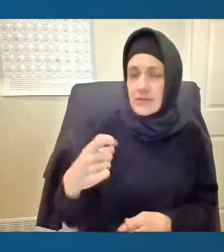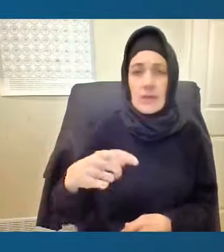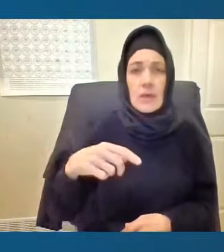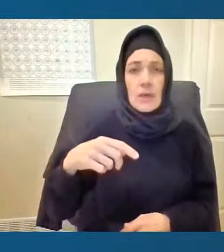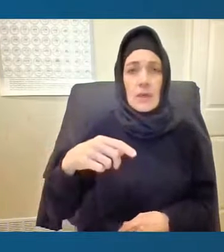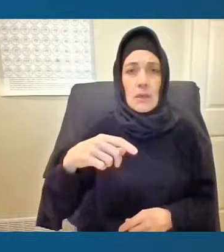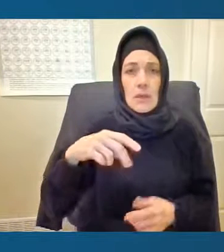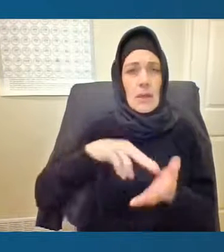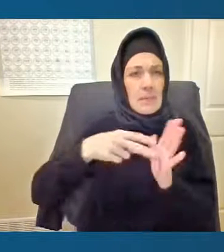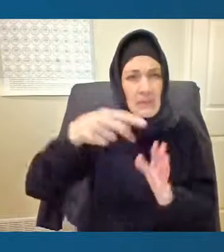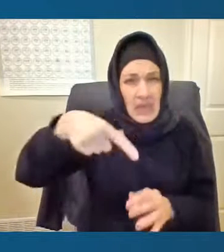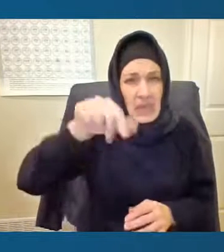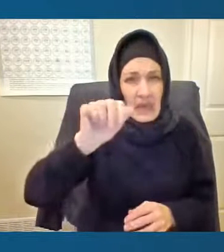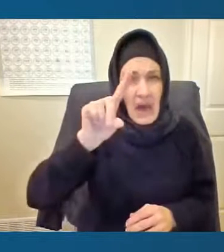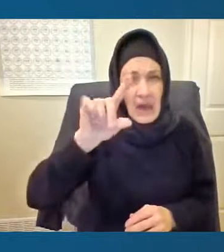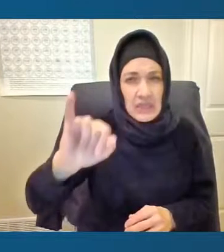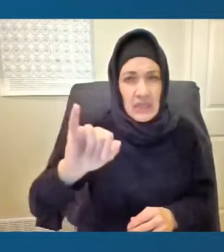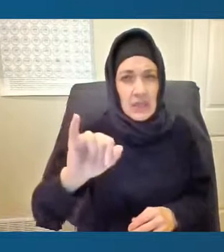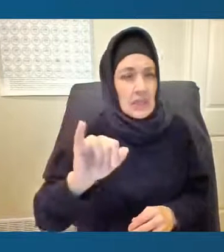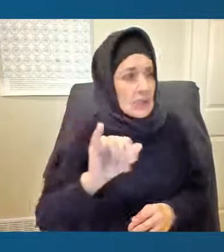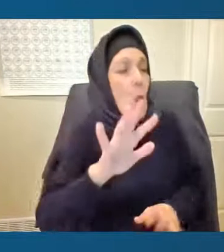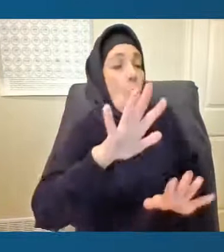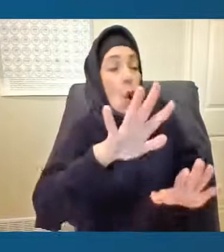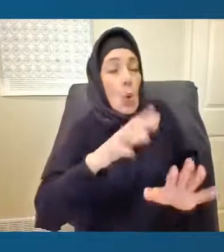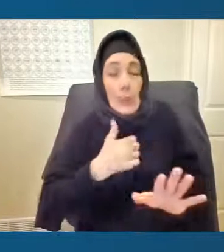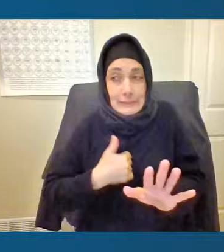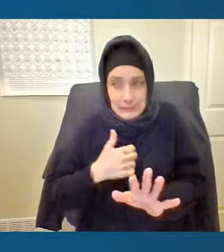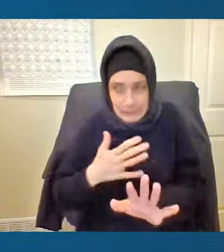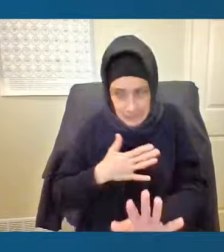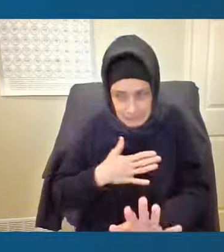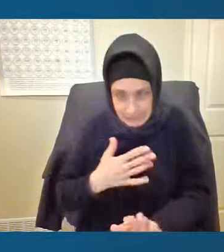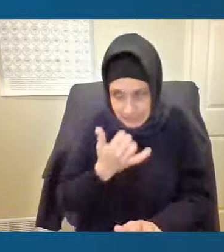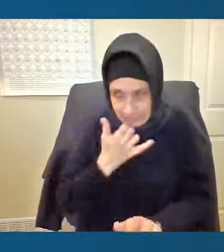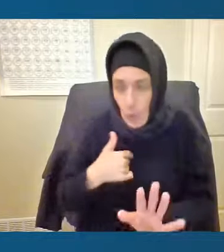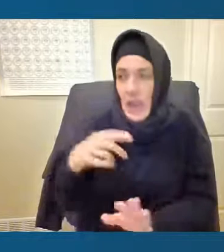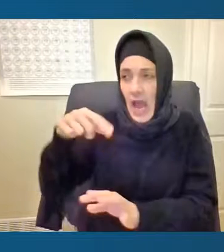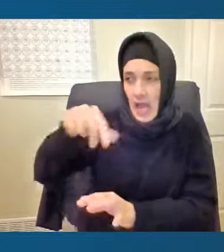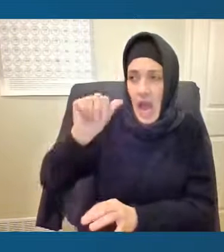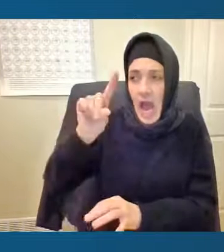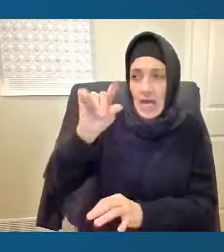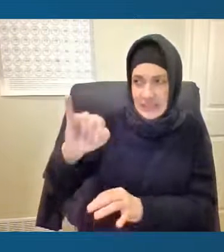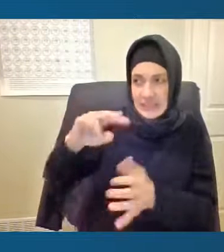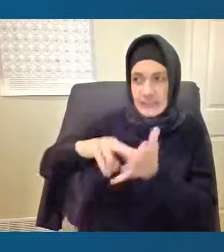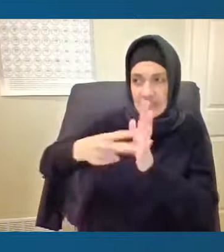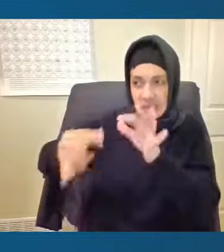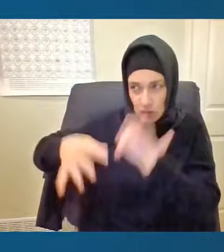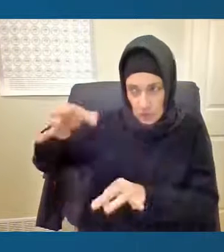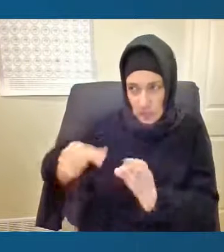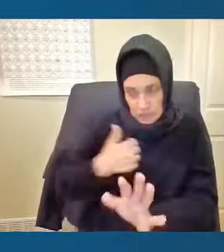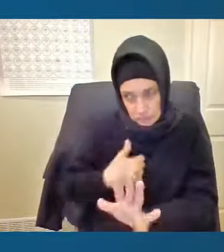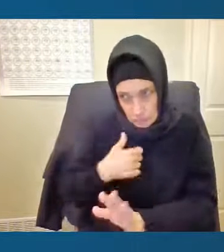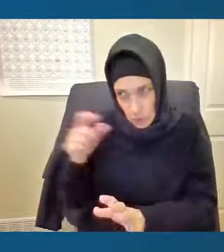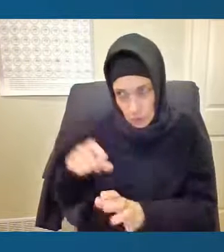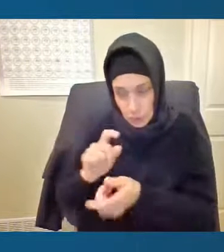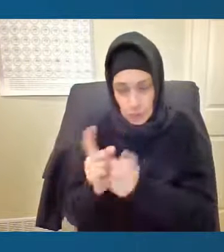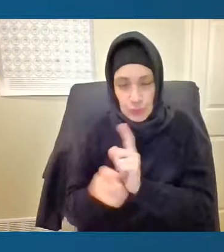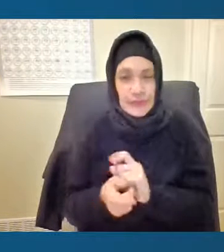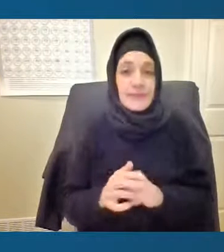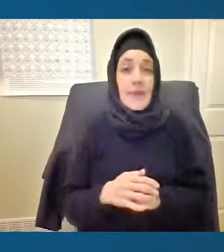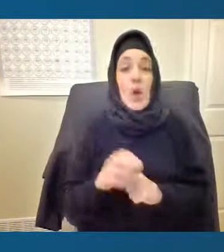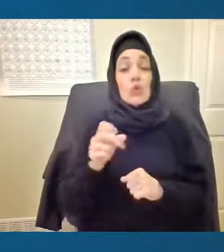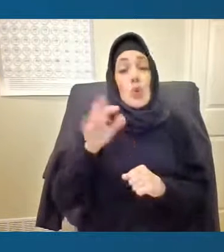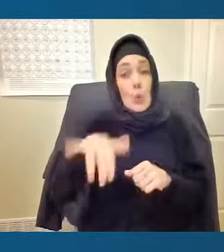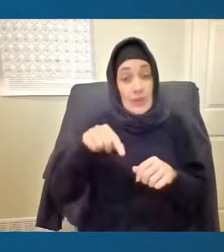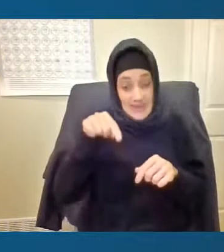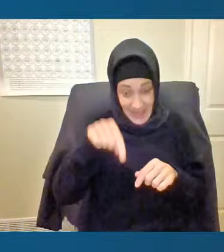yo. Jazakallah khair. So, yes, let's go forward, inshallah. And as I said, this point here is all about loving truth more than you